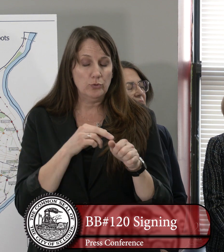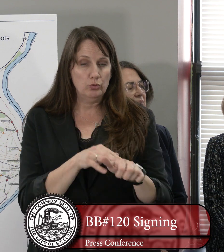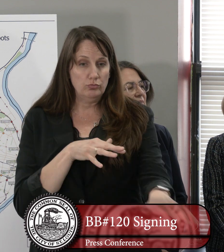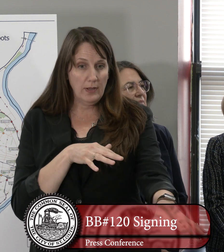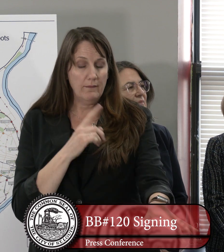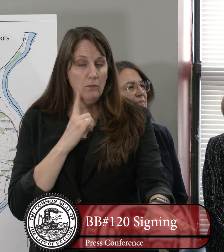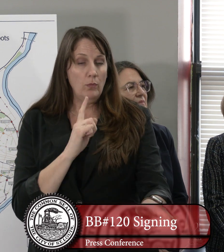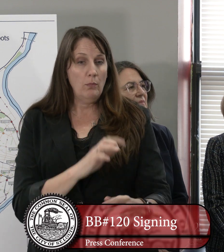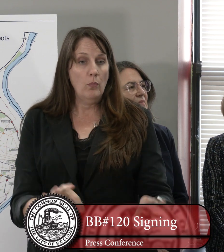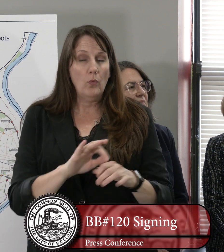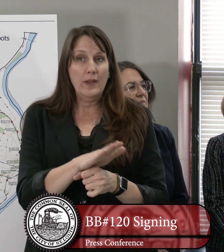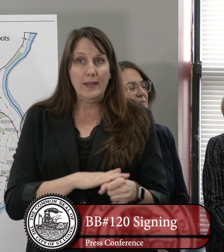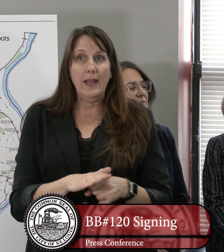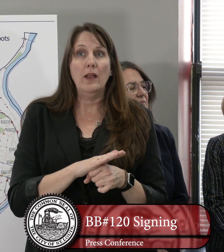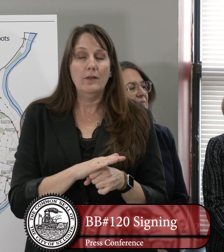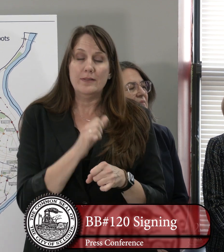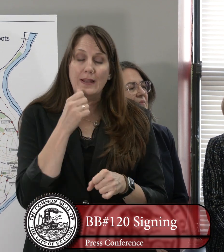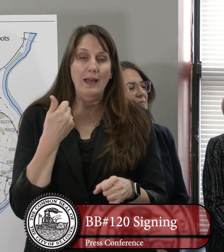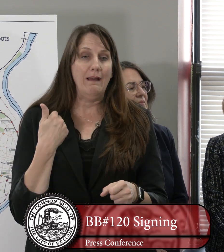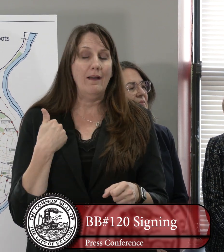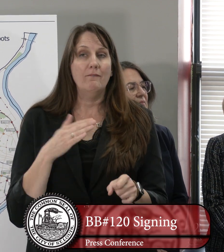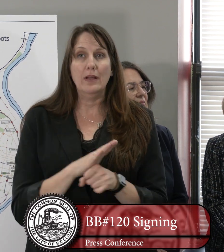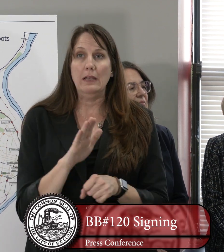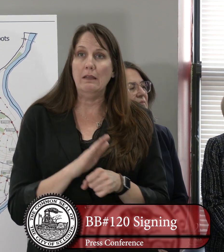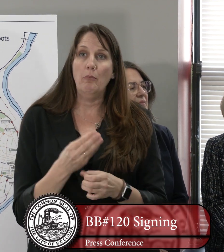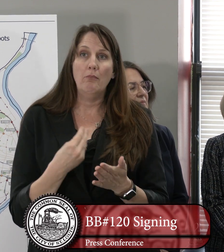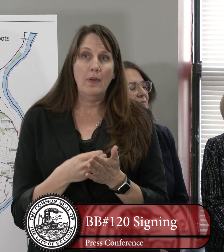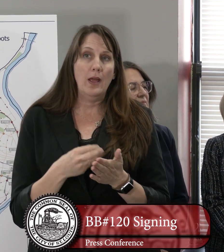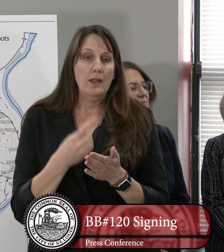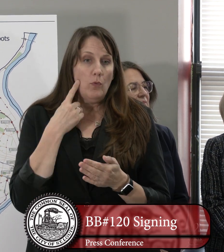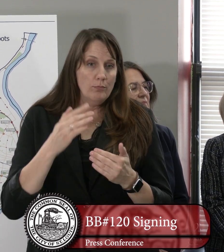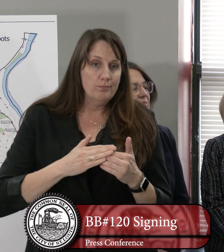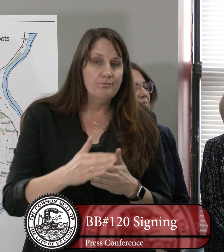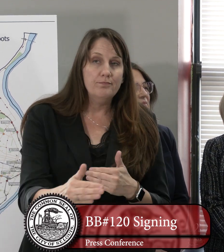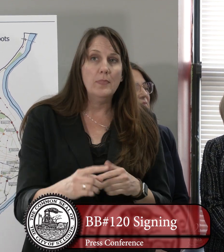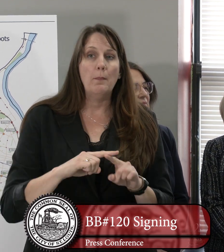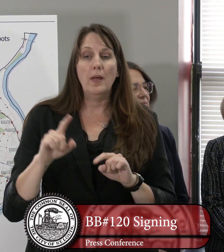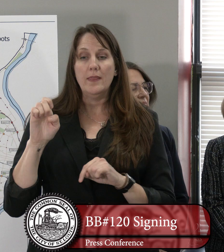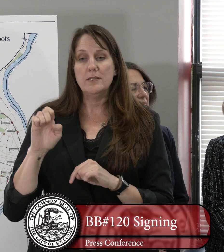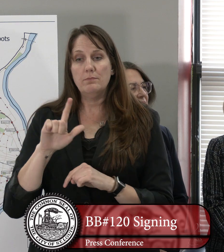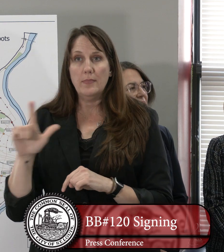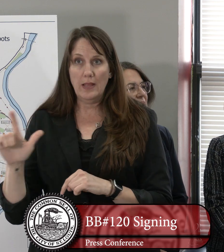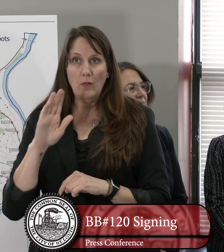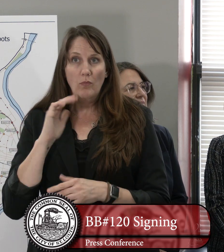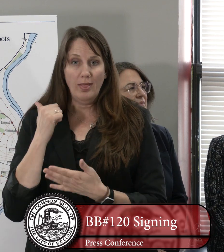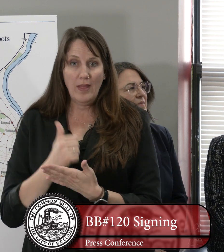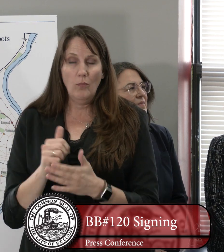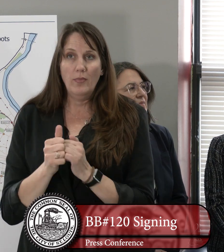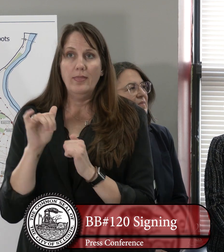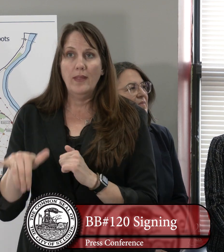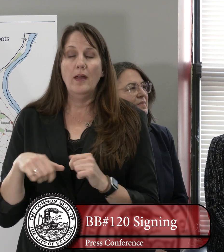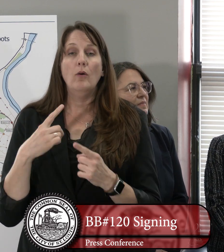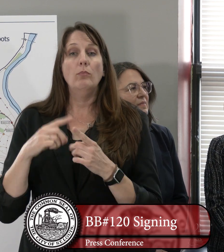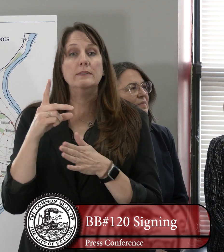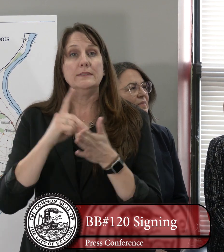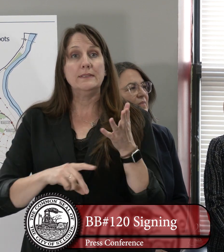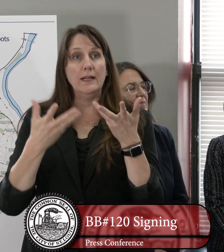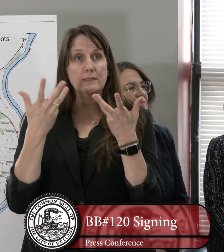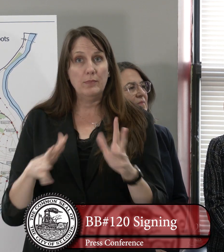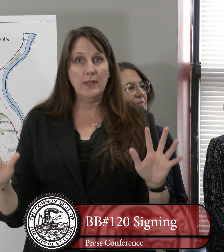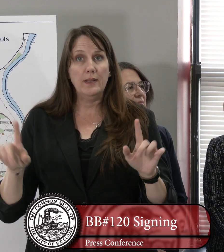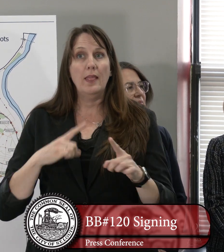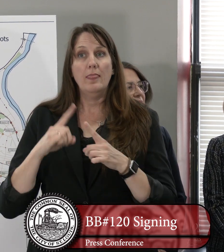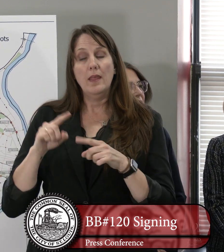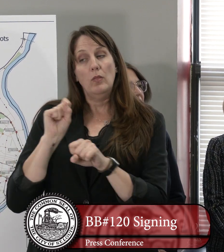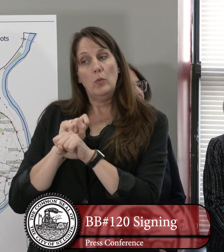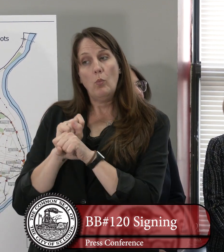to move forward. This bill will move these studies into the design phase. Once the designs are completed, the work is then